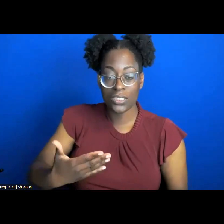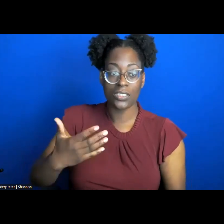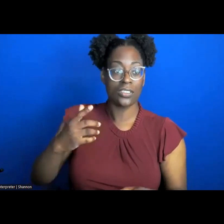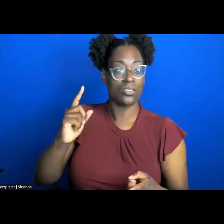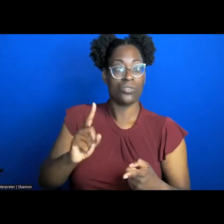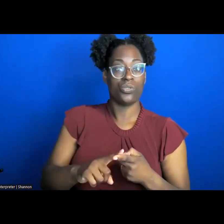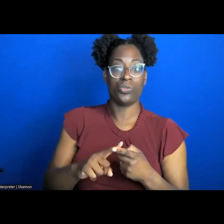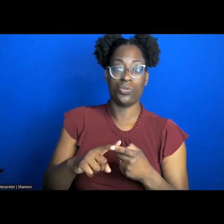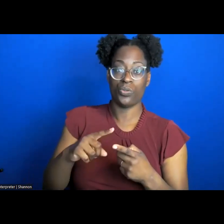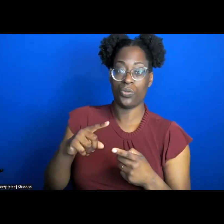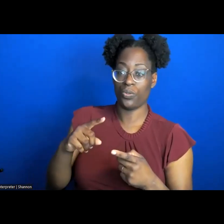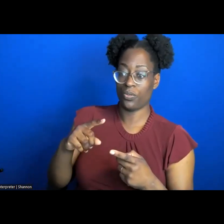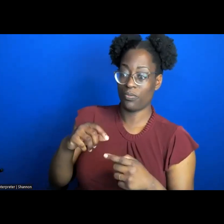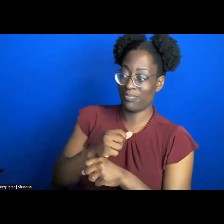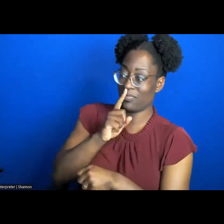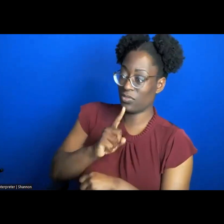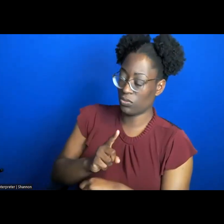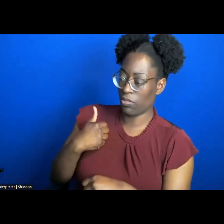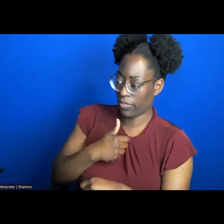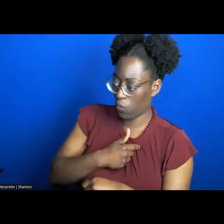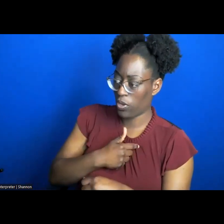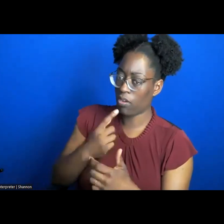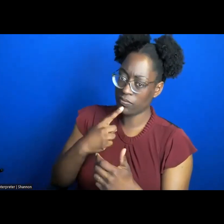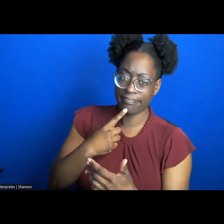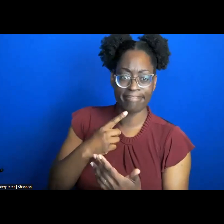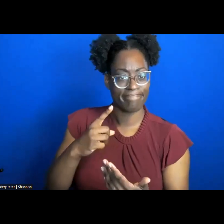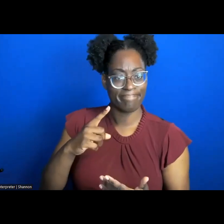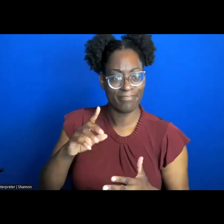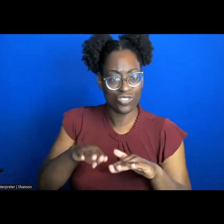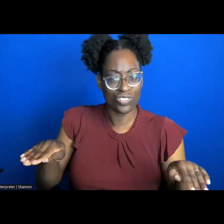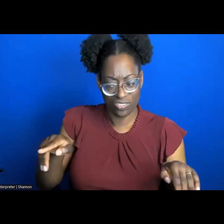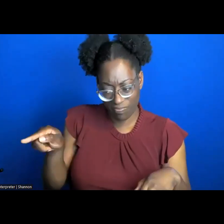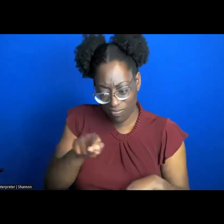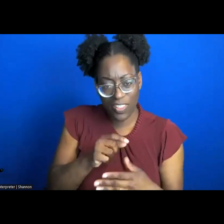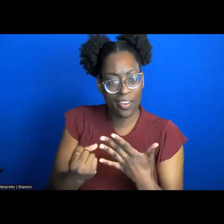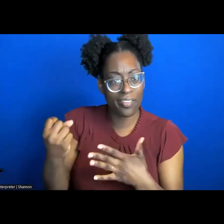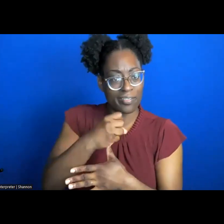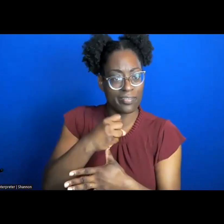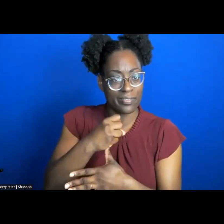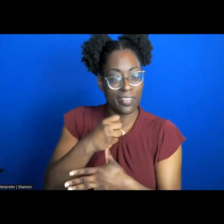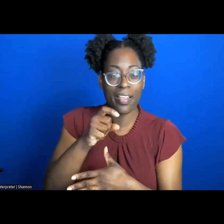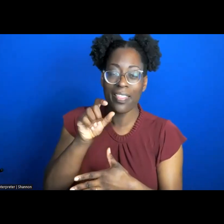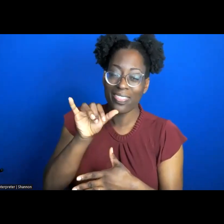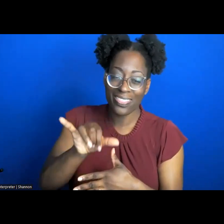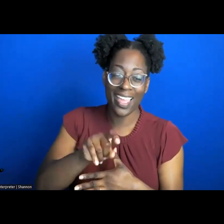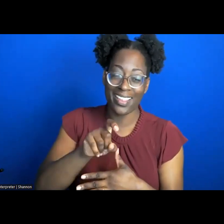an expectation that this is a part of their job as an instructor or a coach, that they do this in an ongoing